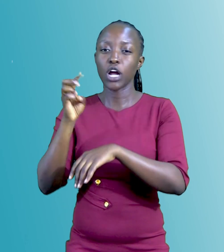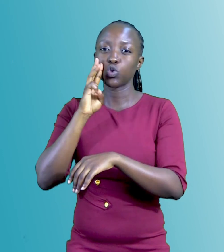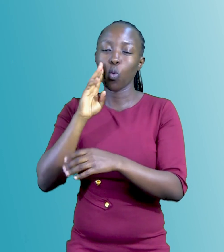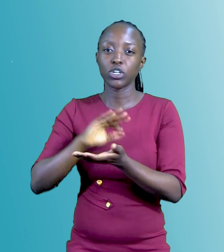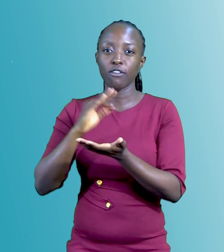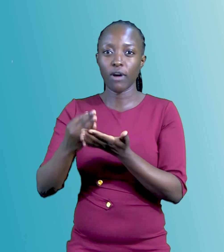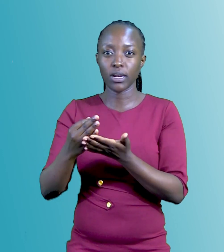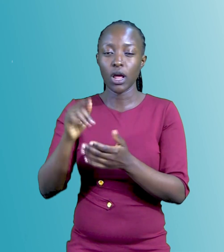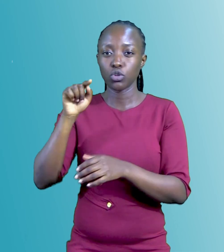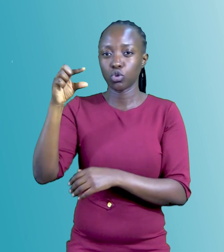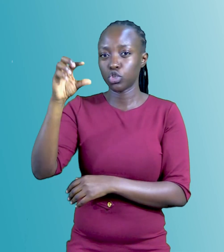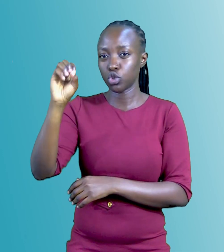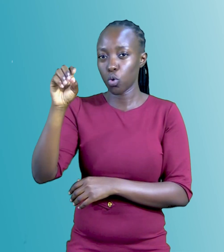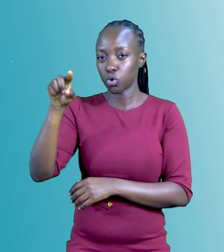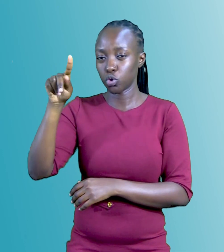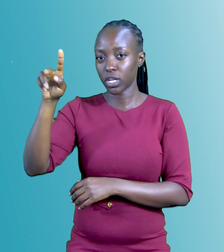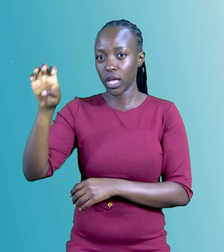complaints@waterfund.go.ke or call